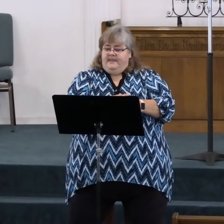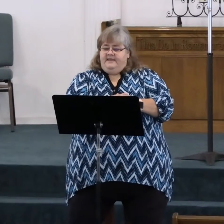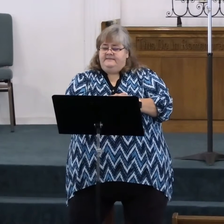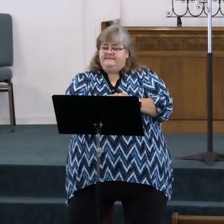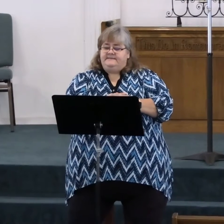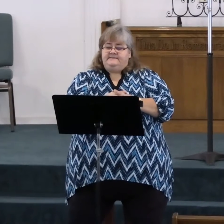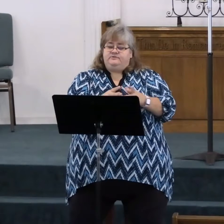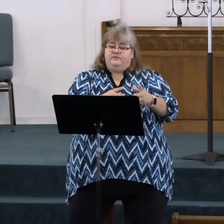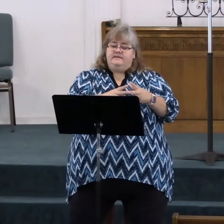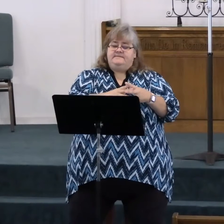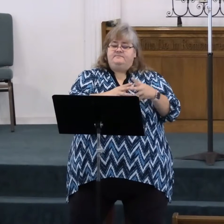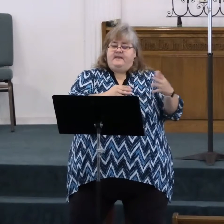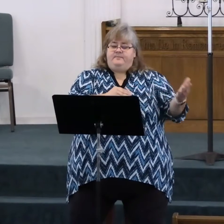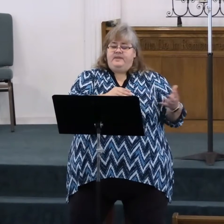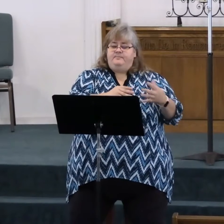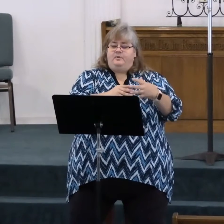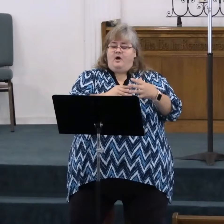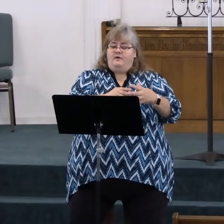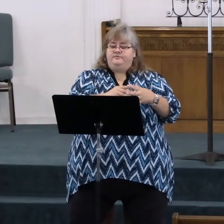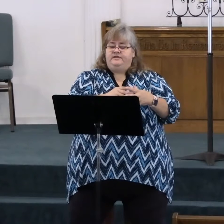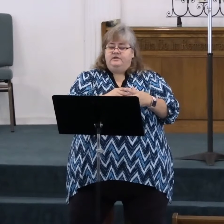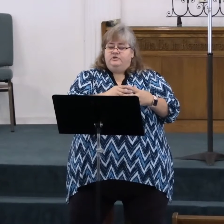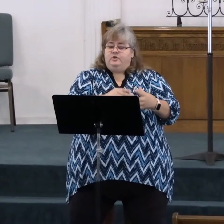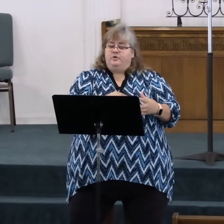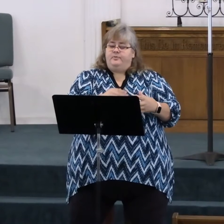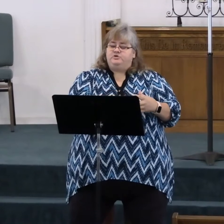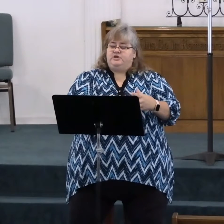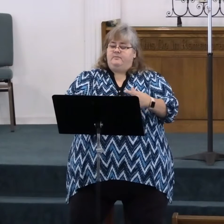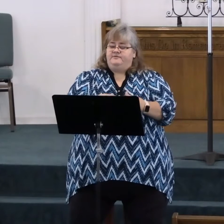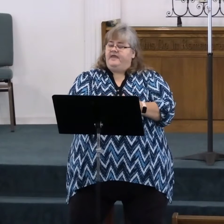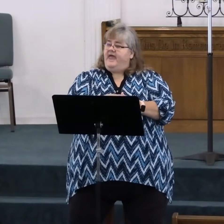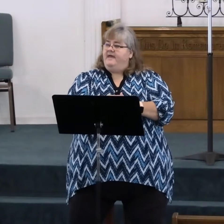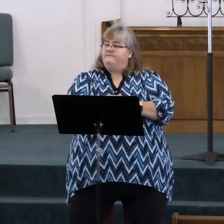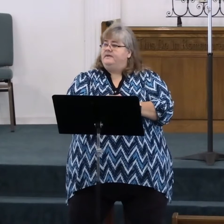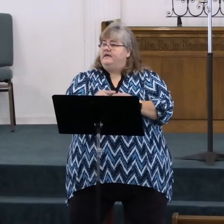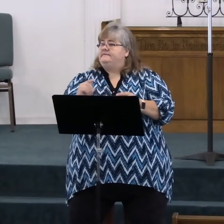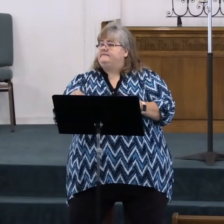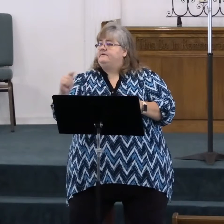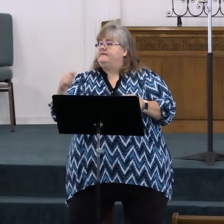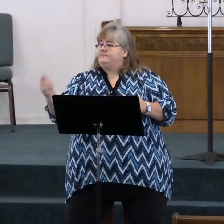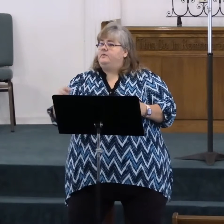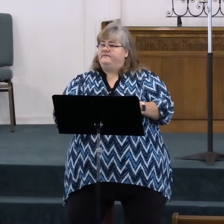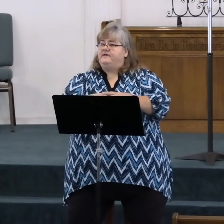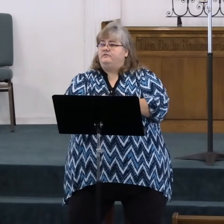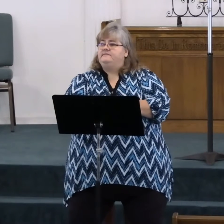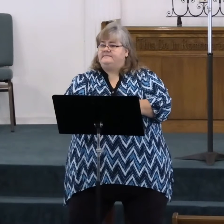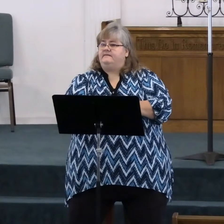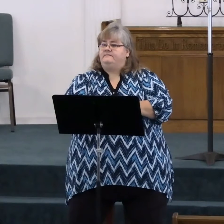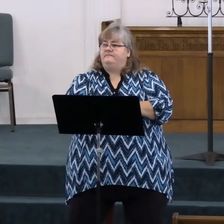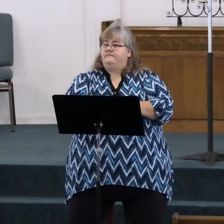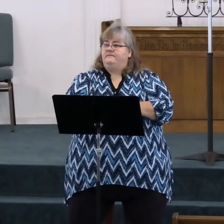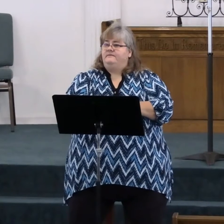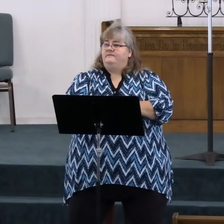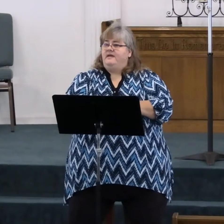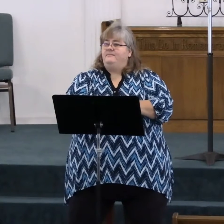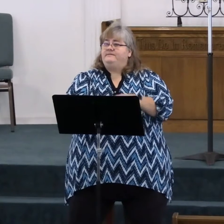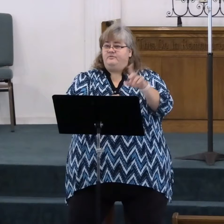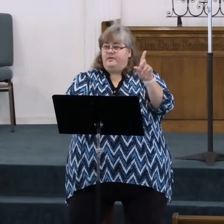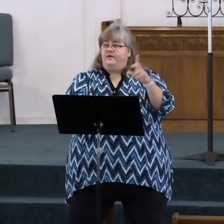And this is a truism that people often don't appreciate what they have until, guess what, they lose it. How many times we heard